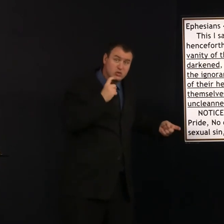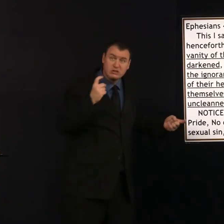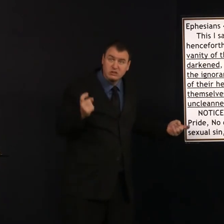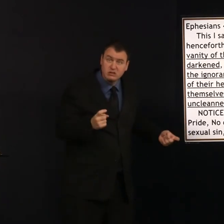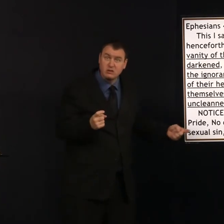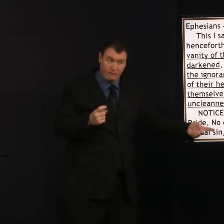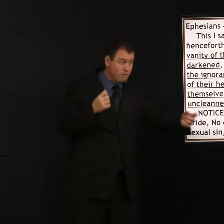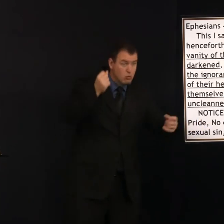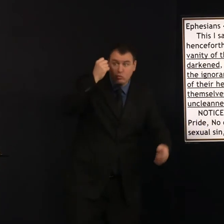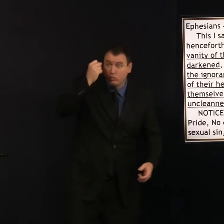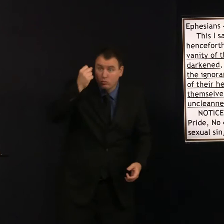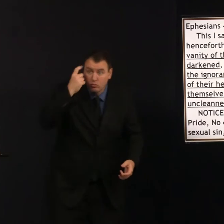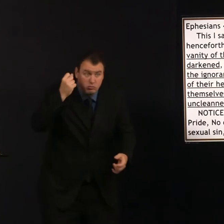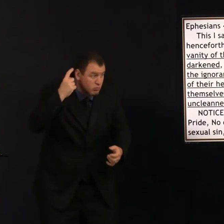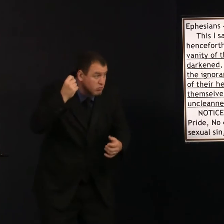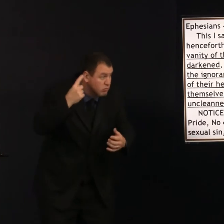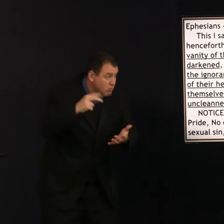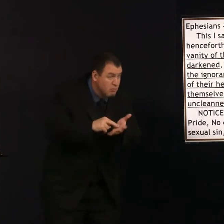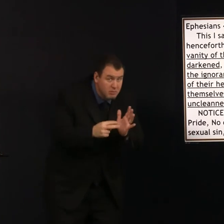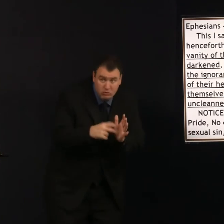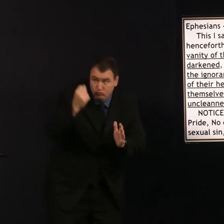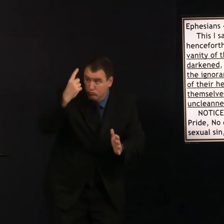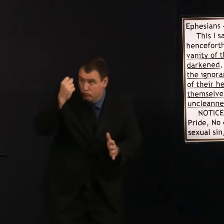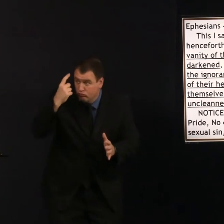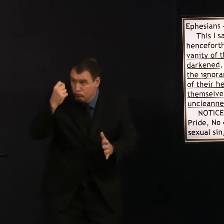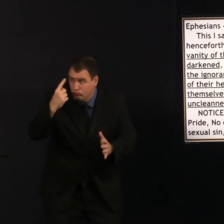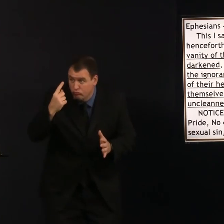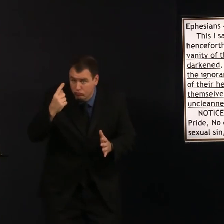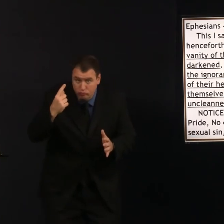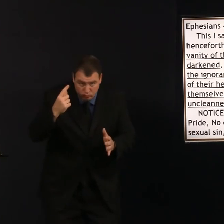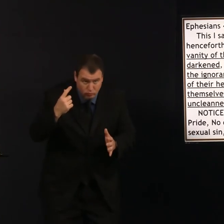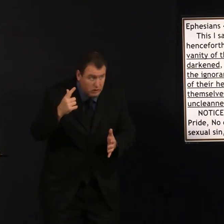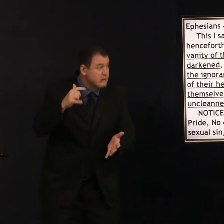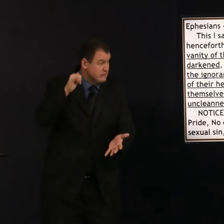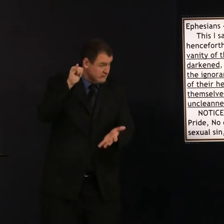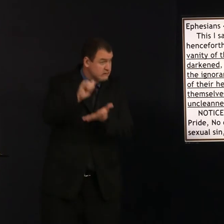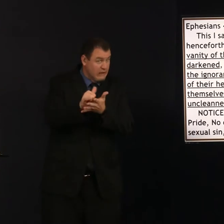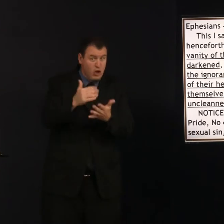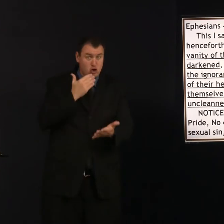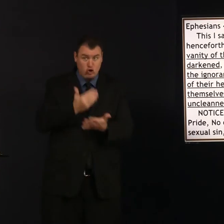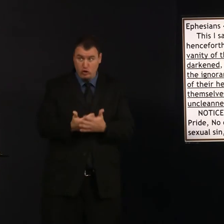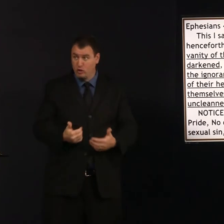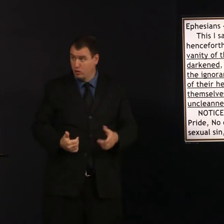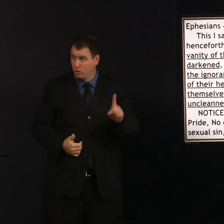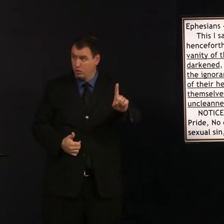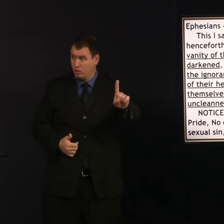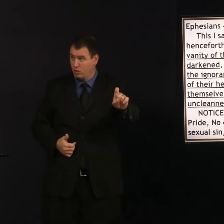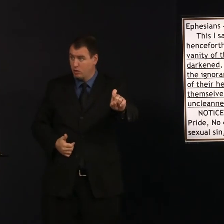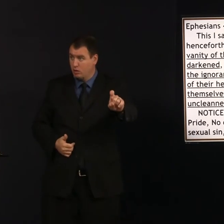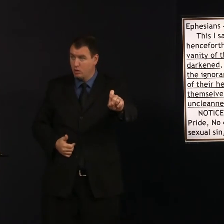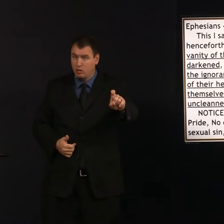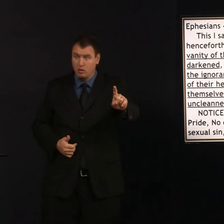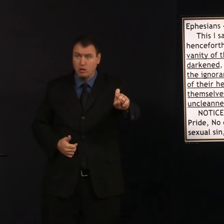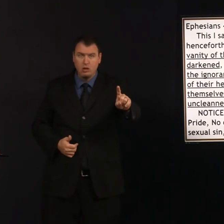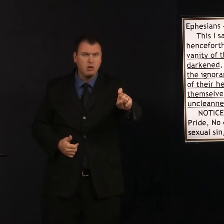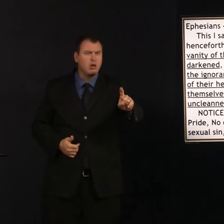anything. You don't care. Sexual sin, filthy lifestyle. You understand what all that means. Right? Is that